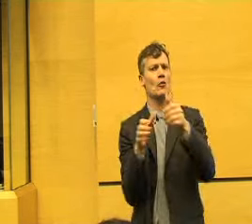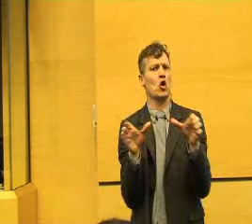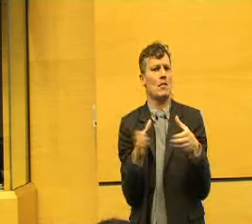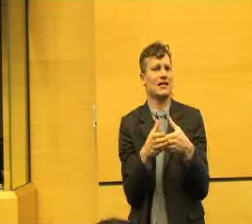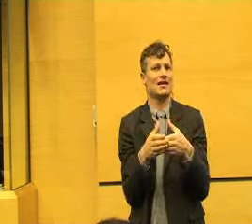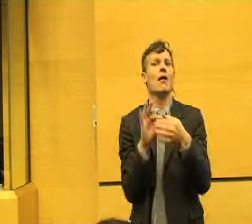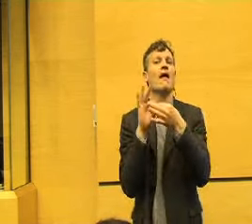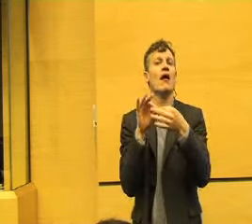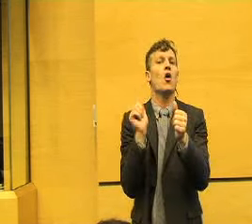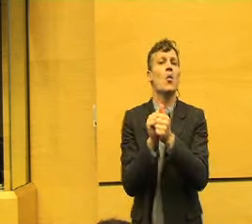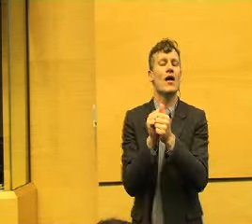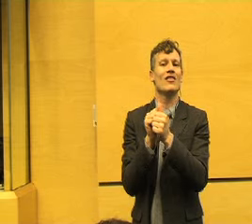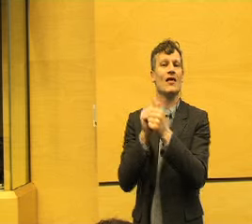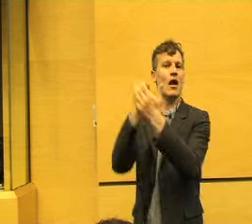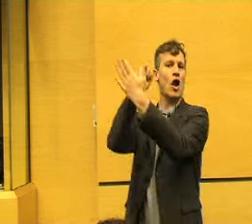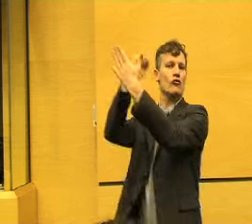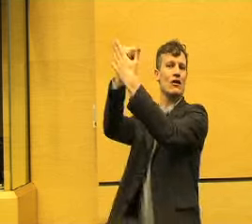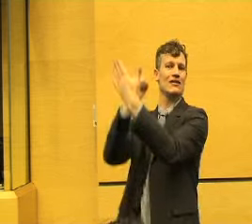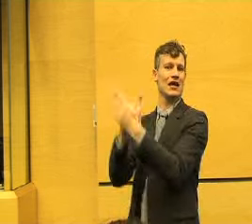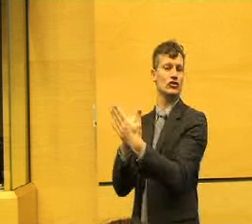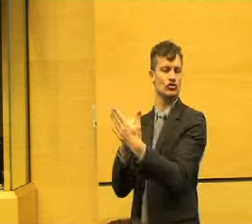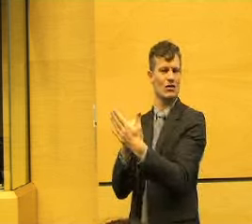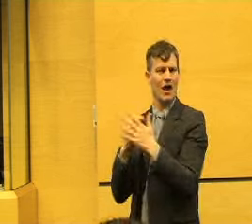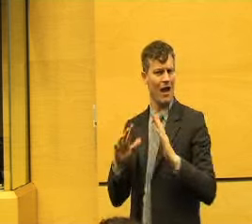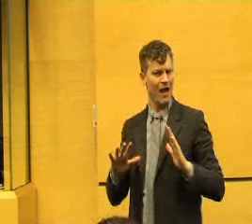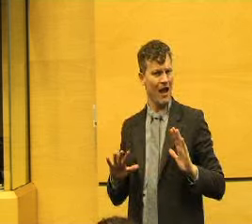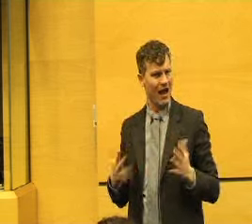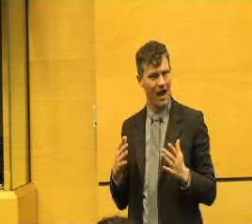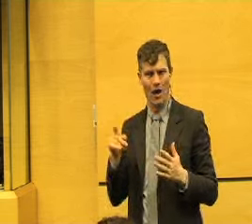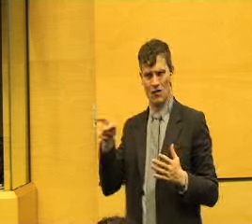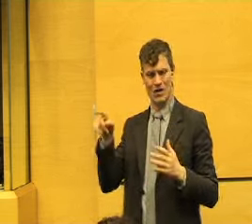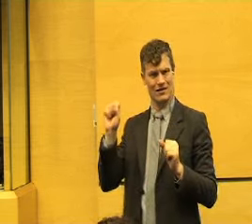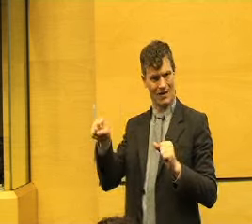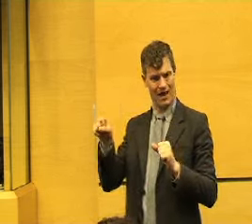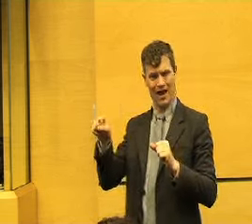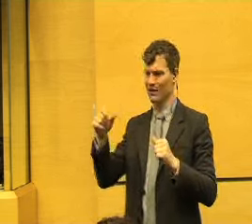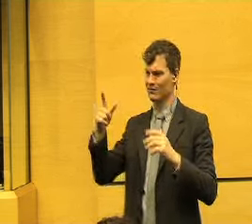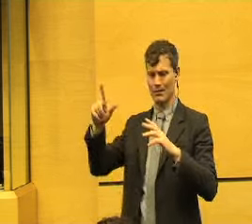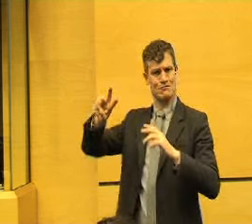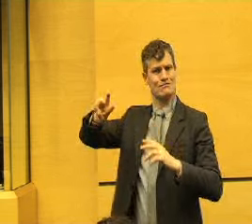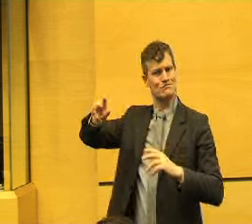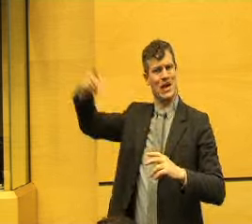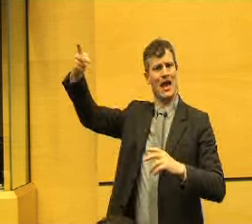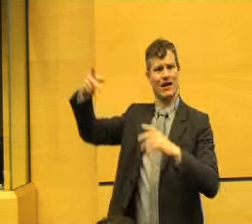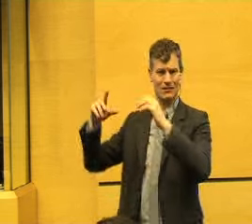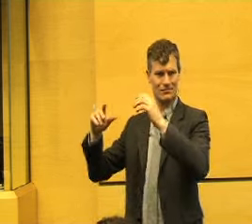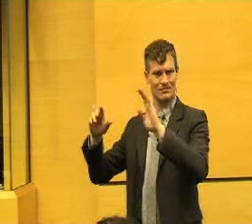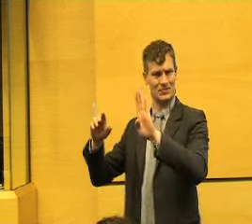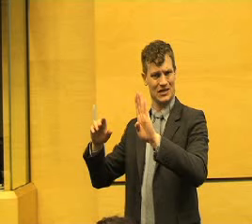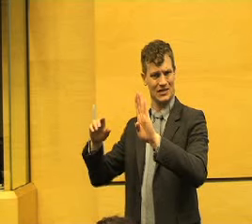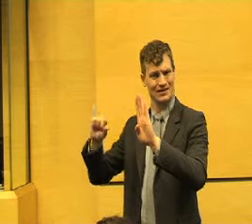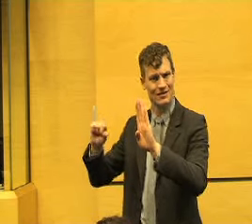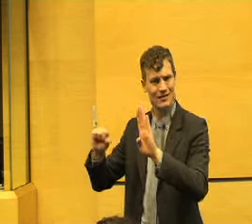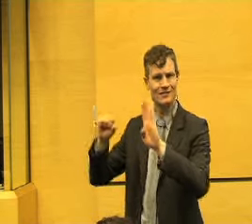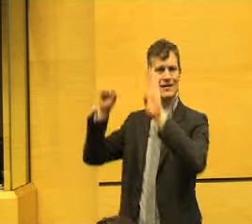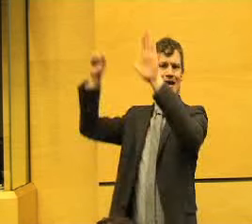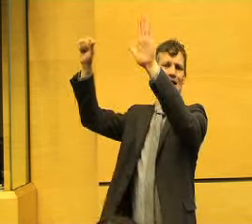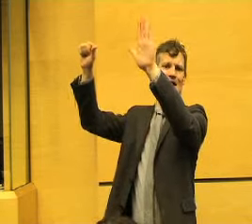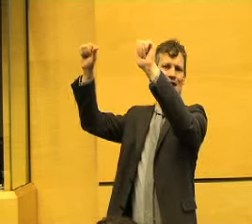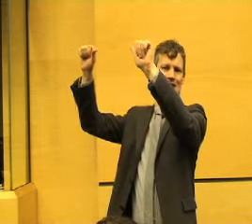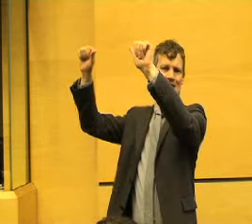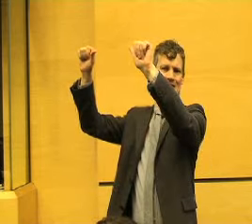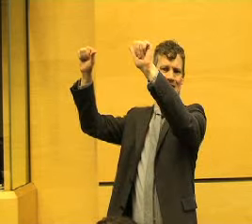National Human Rights Commission to be able to discharge its mandate effectively and independently in